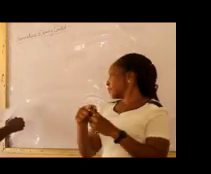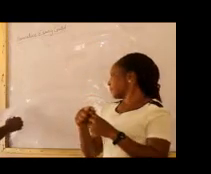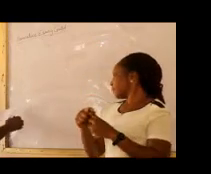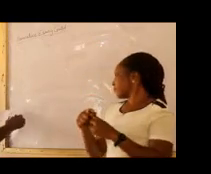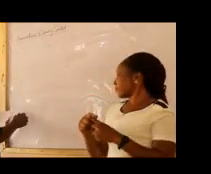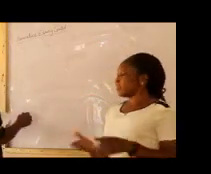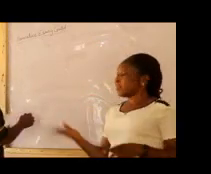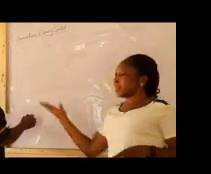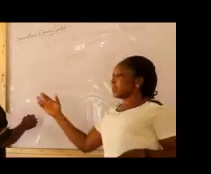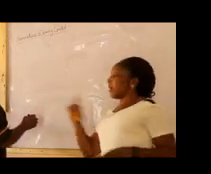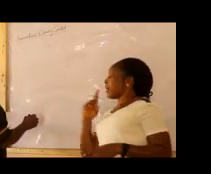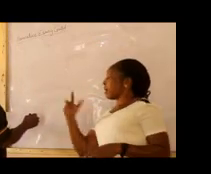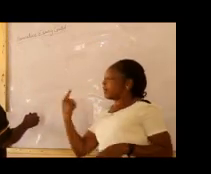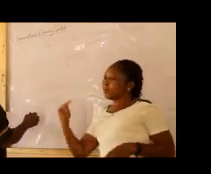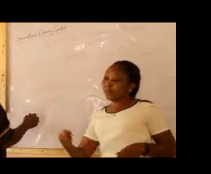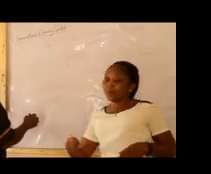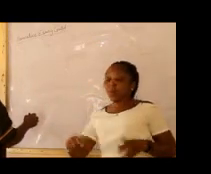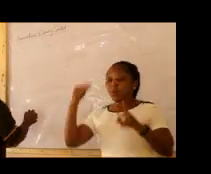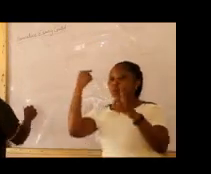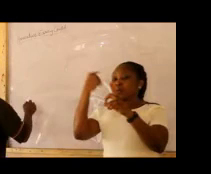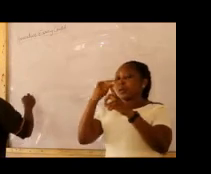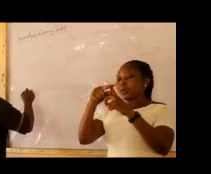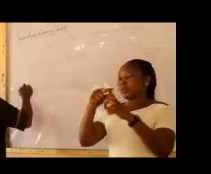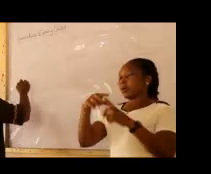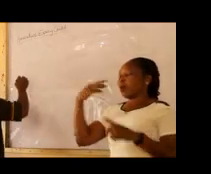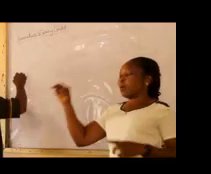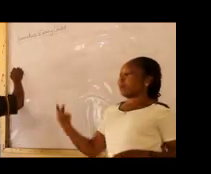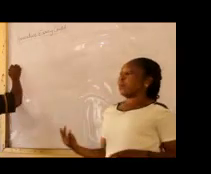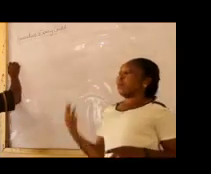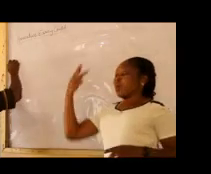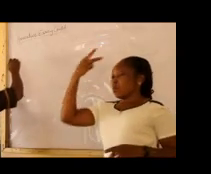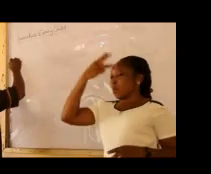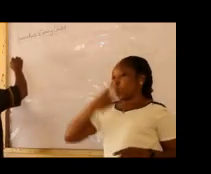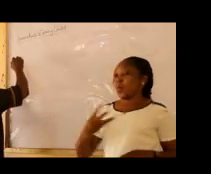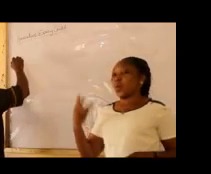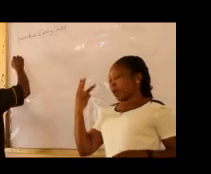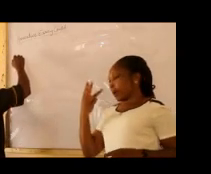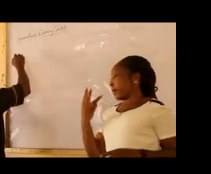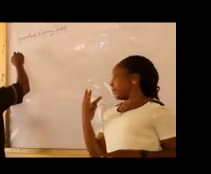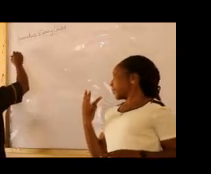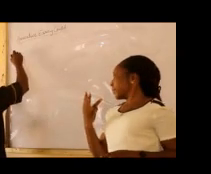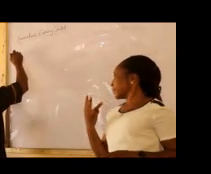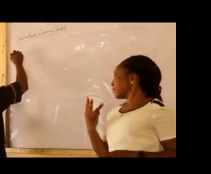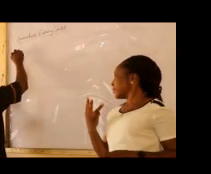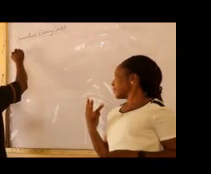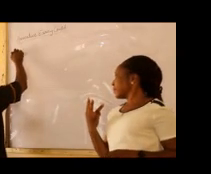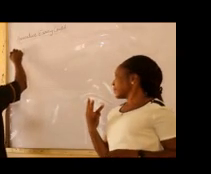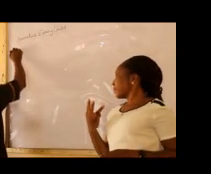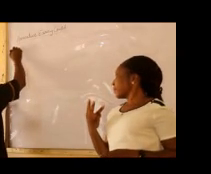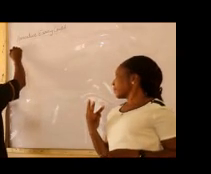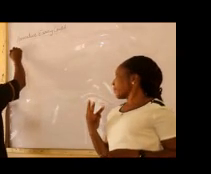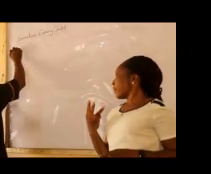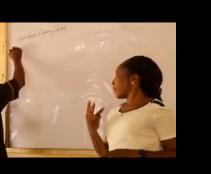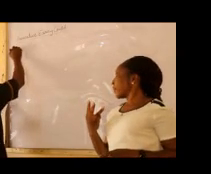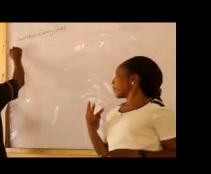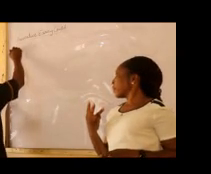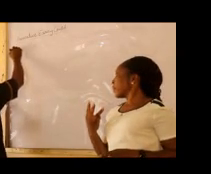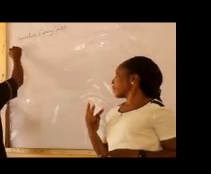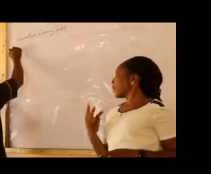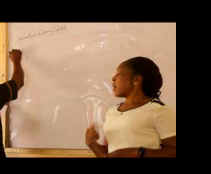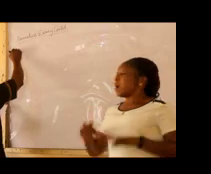assessments of length by